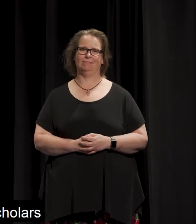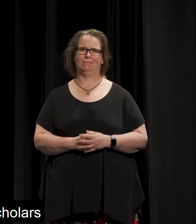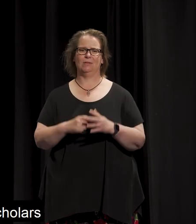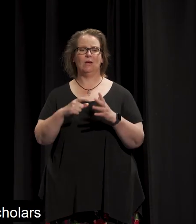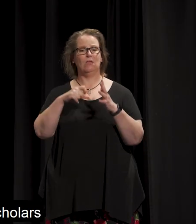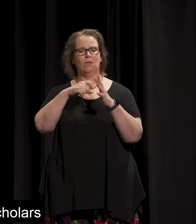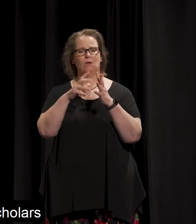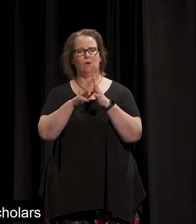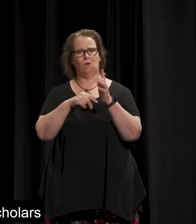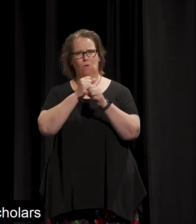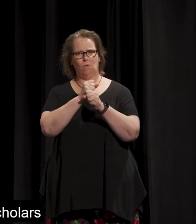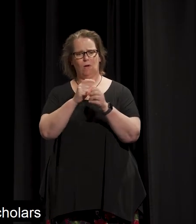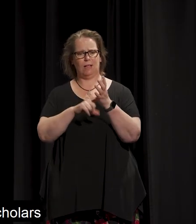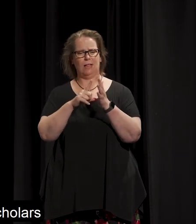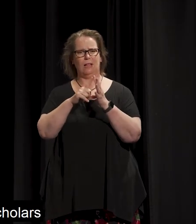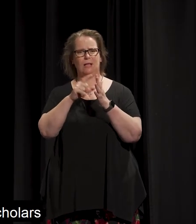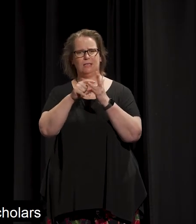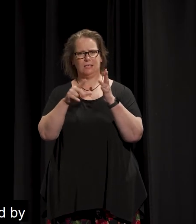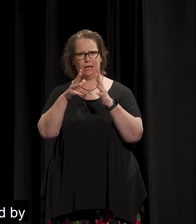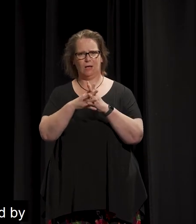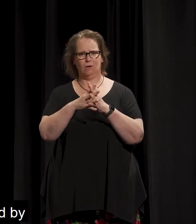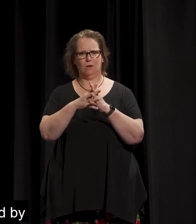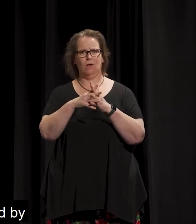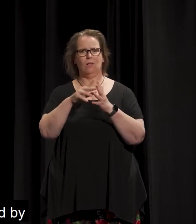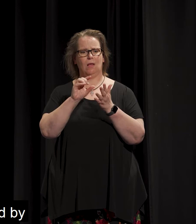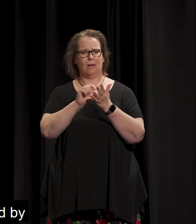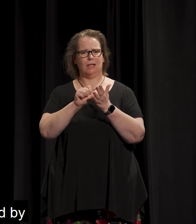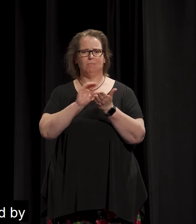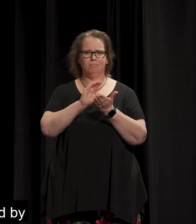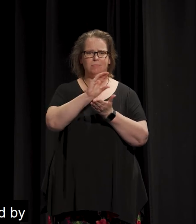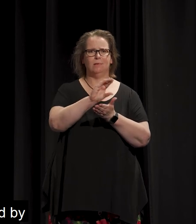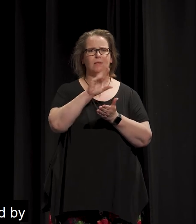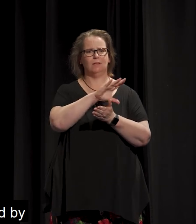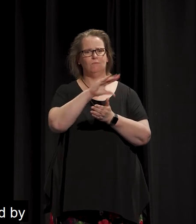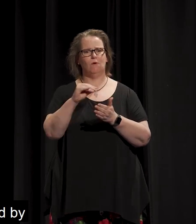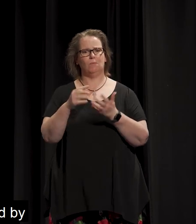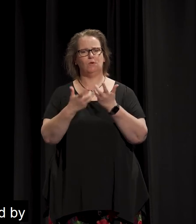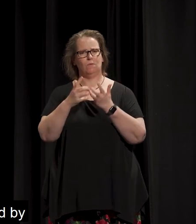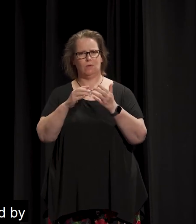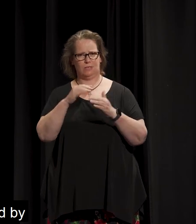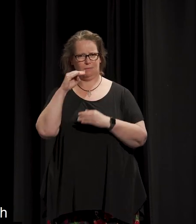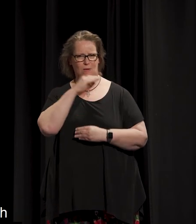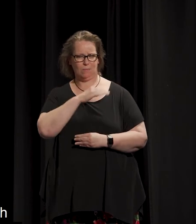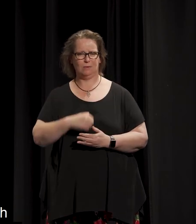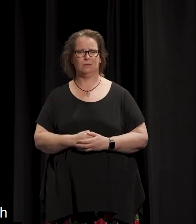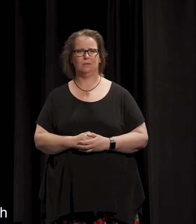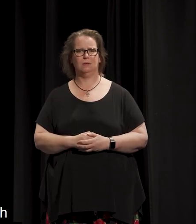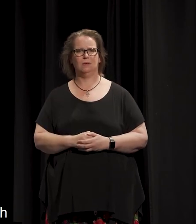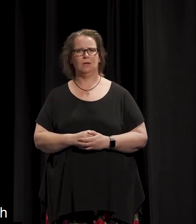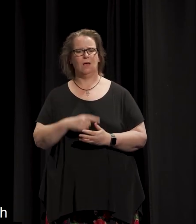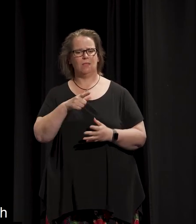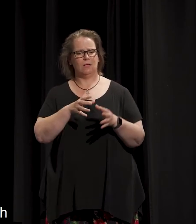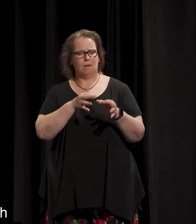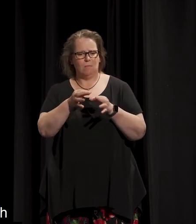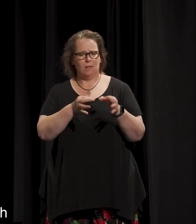The Kuang Lee Dao Young Scholars Program is an academic enrichment program provided by the University of Melbourne. It is designed to